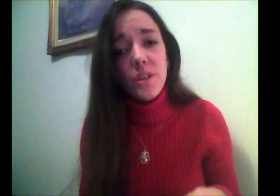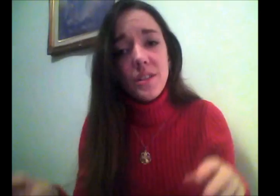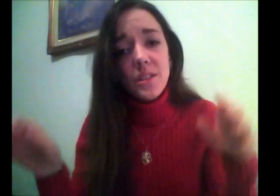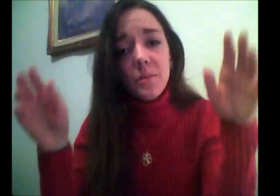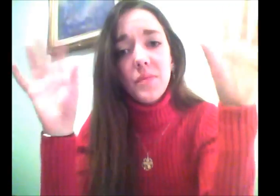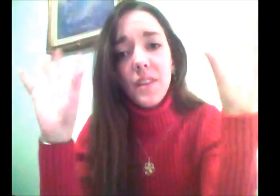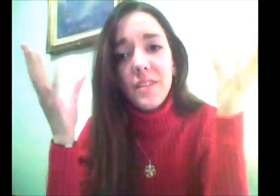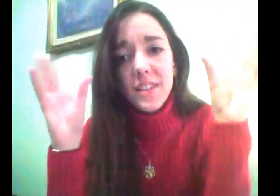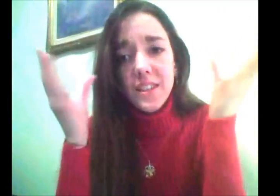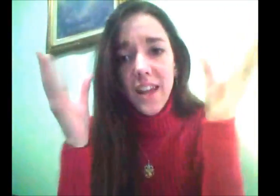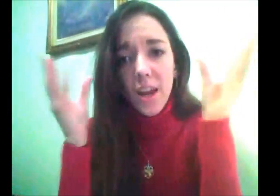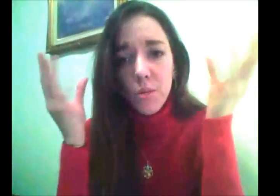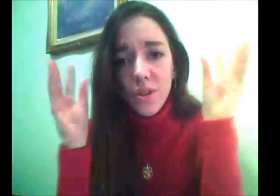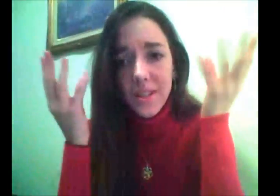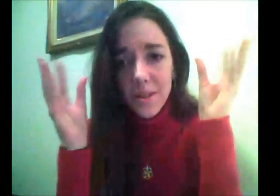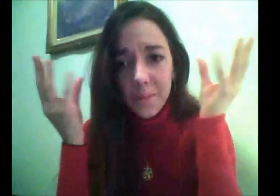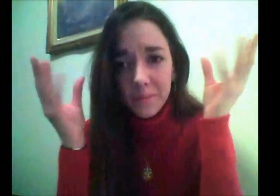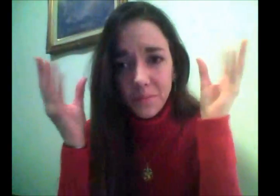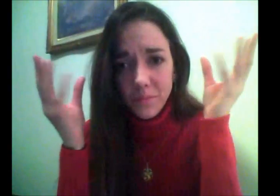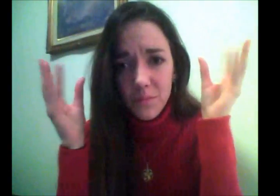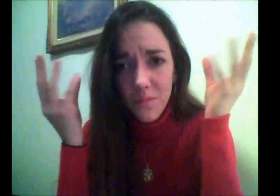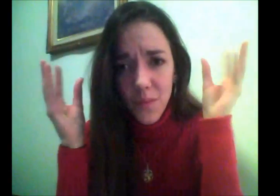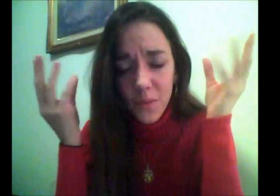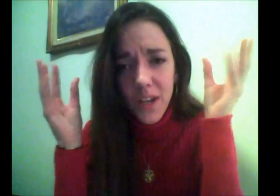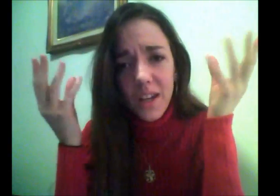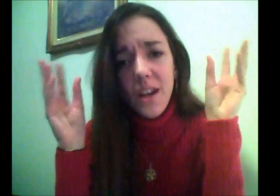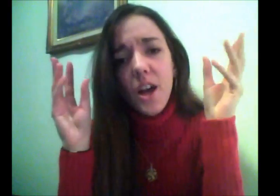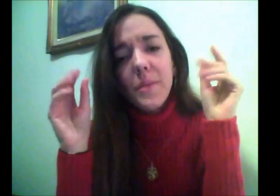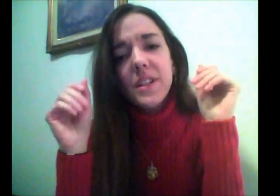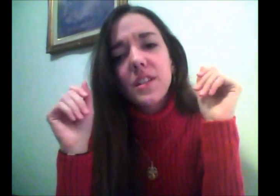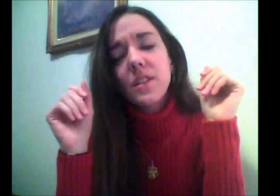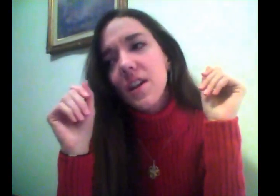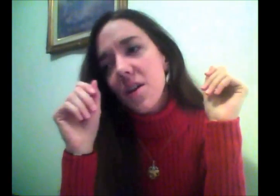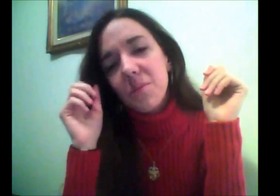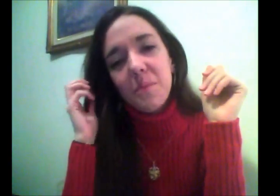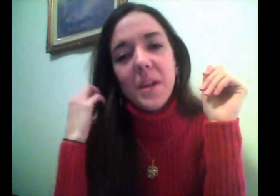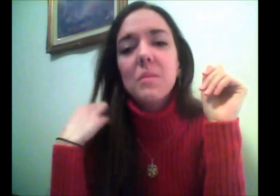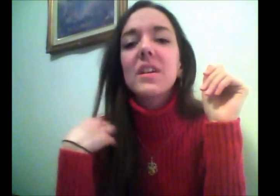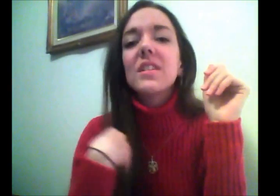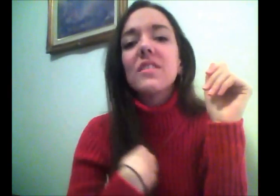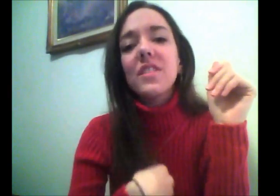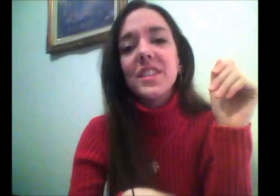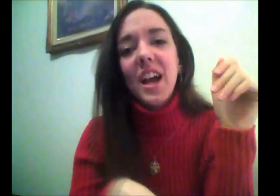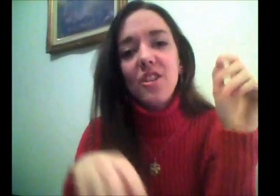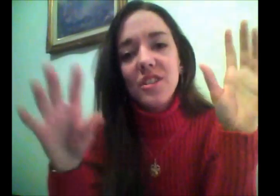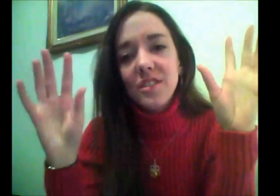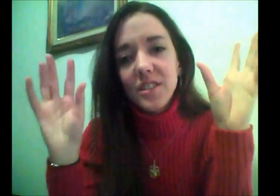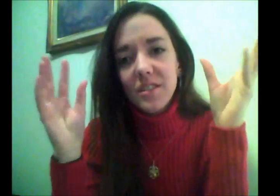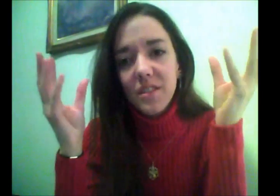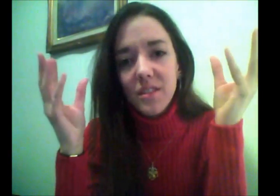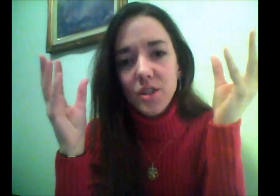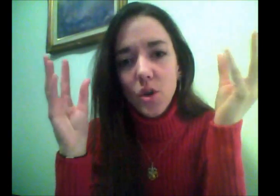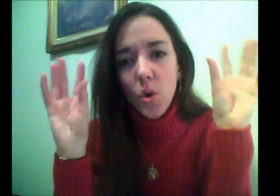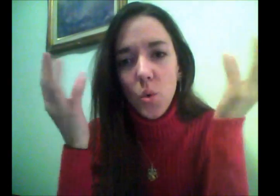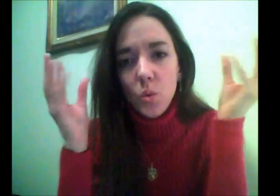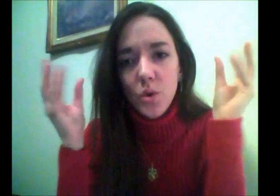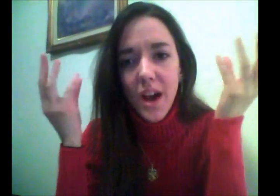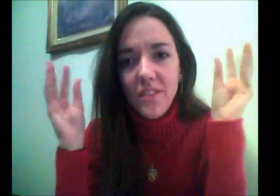Ambulance. This is ambulance. Okay. It is mainly because of the sirens. So you have the